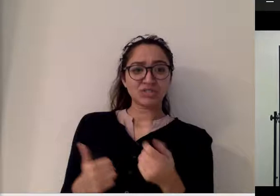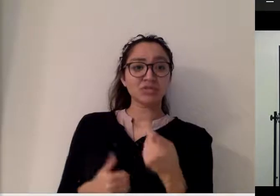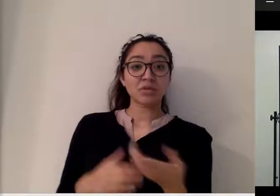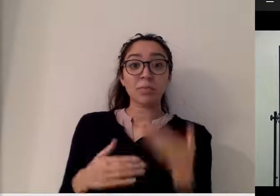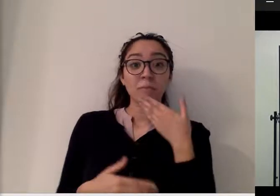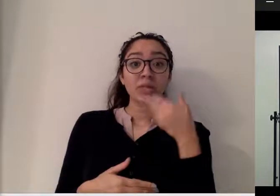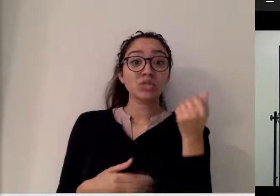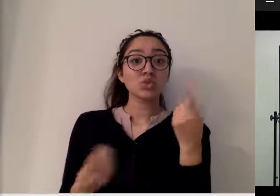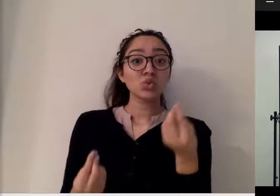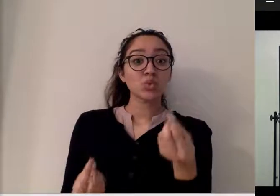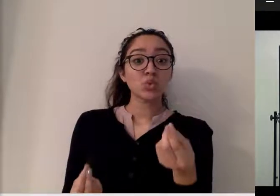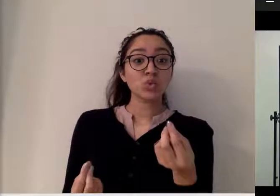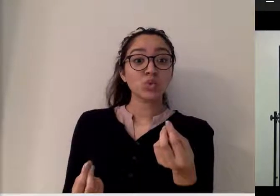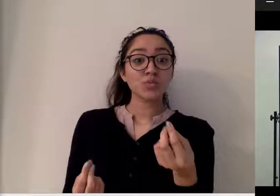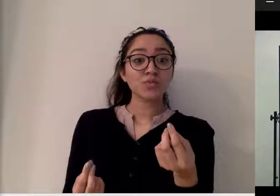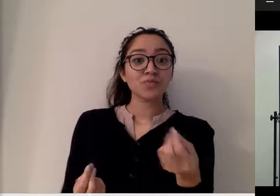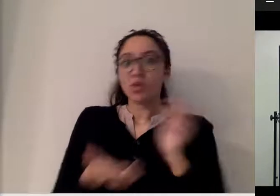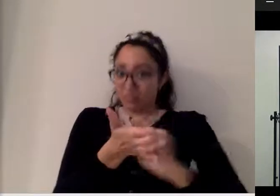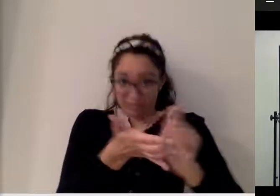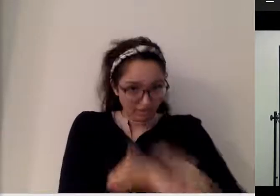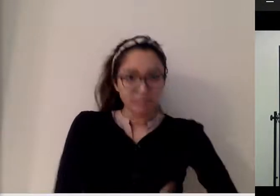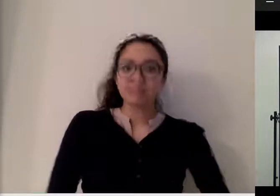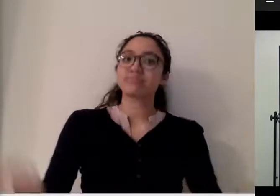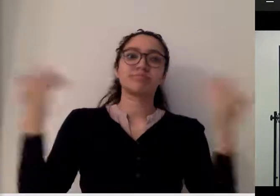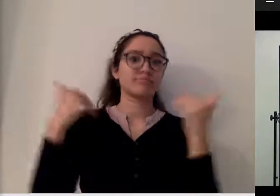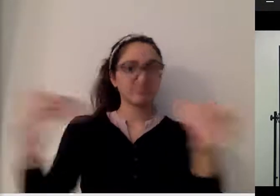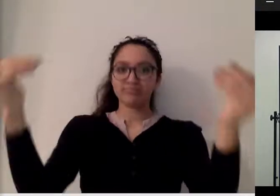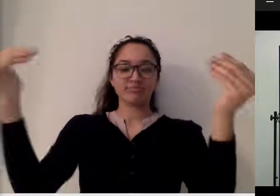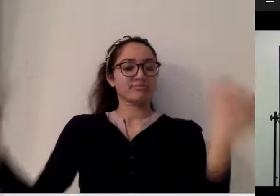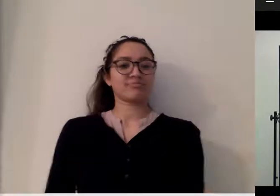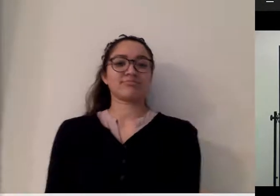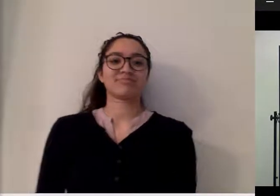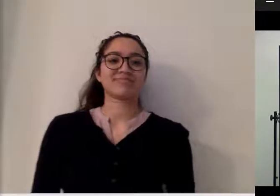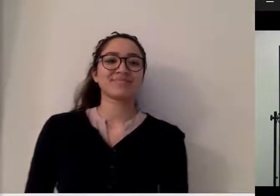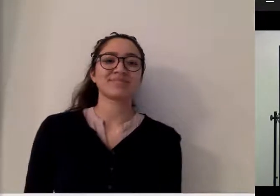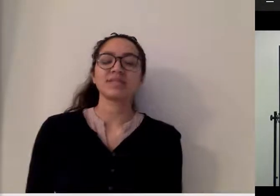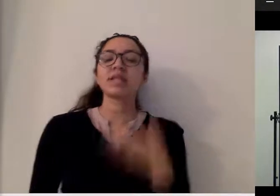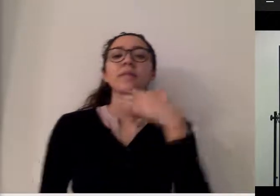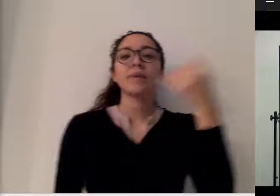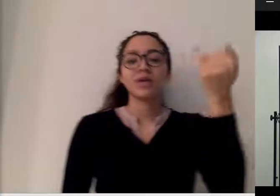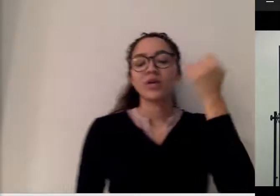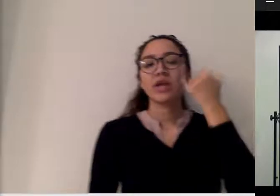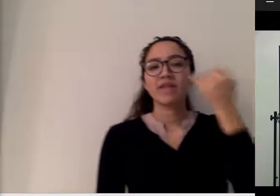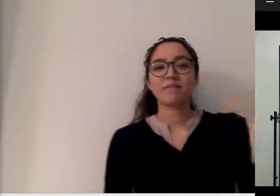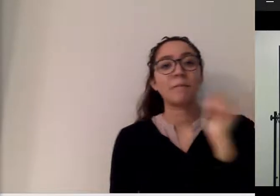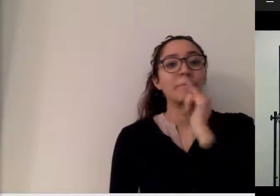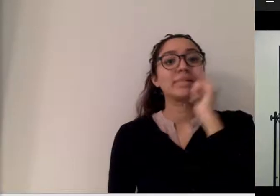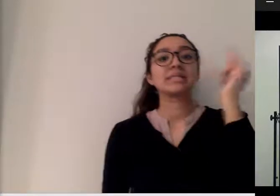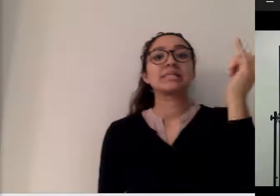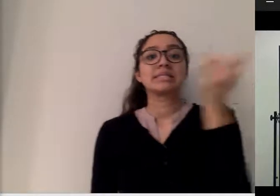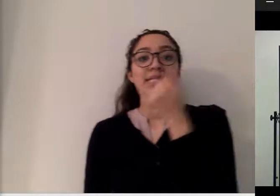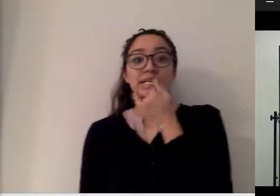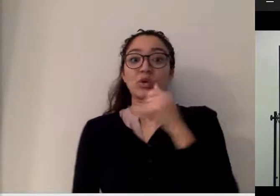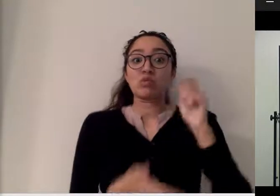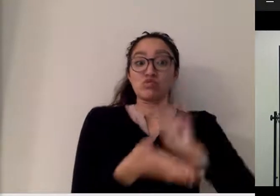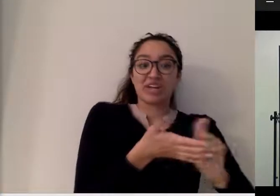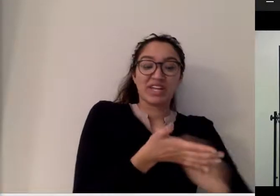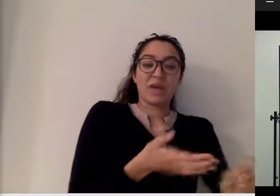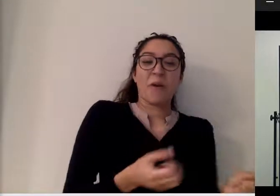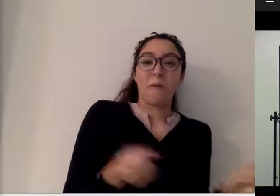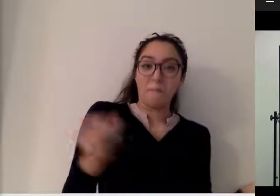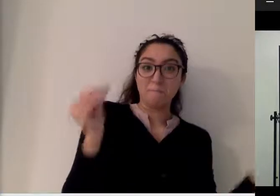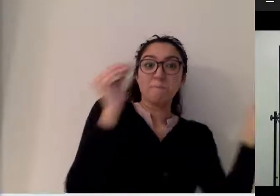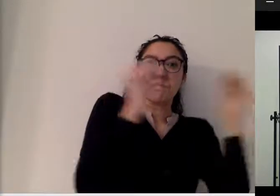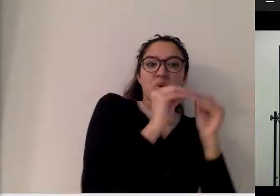do? Write it down. Okay, it's much better to make a mistake on the side of writing too much in